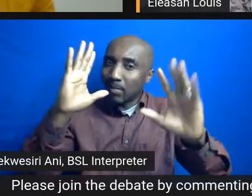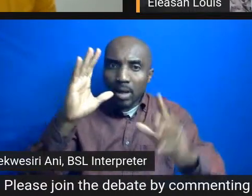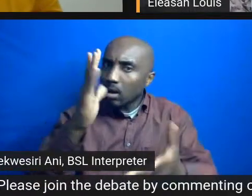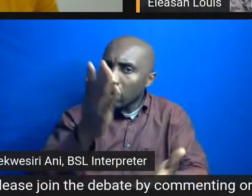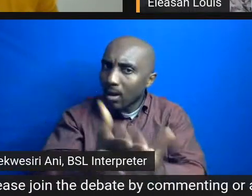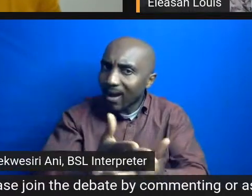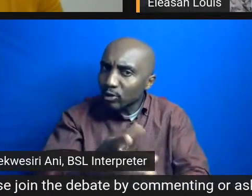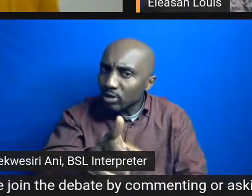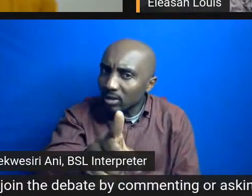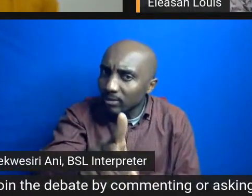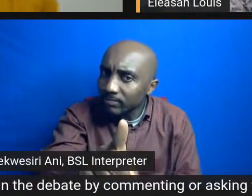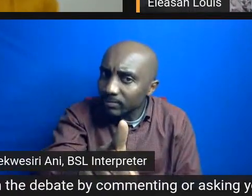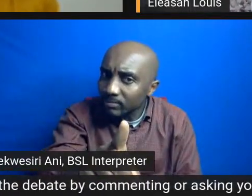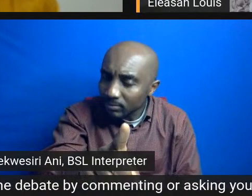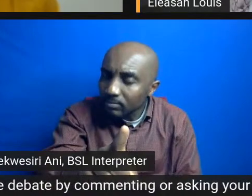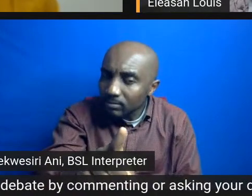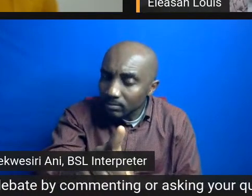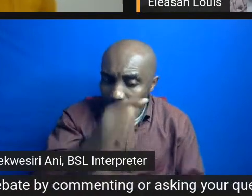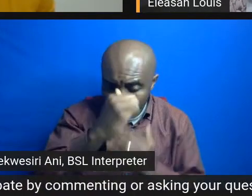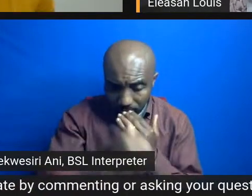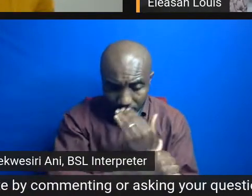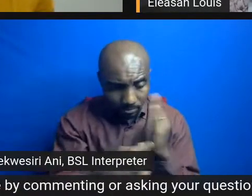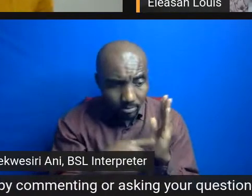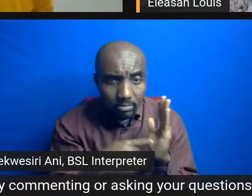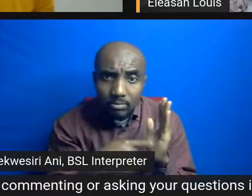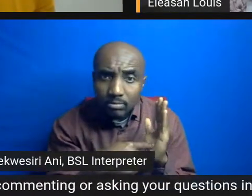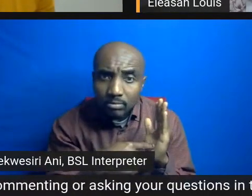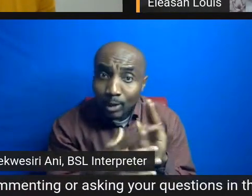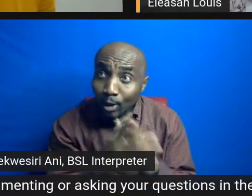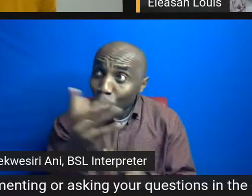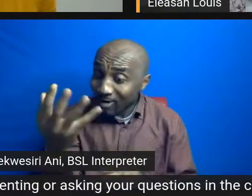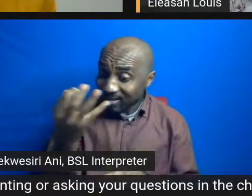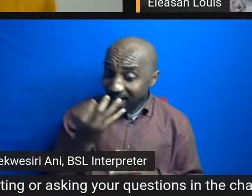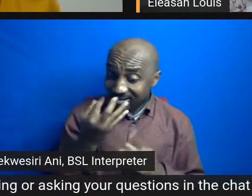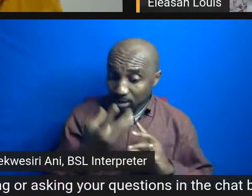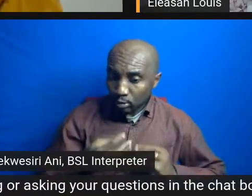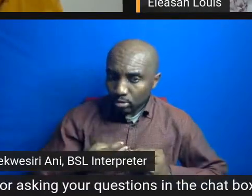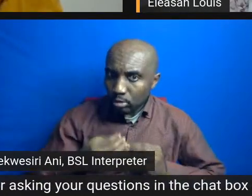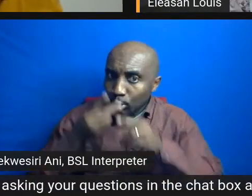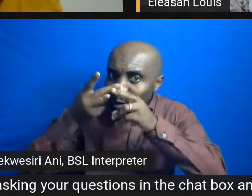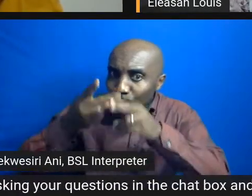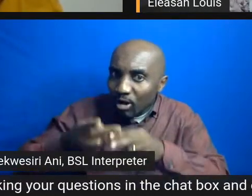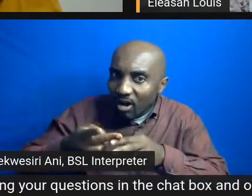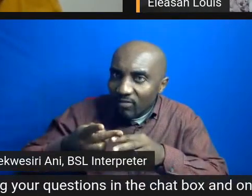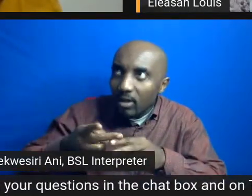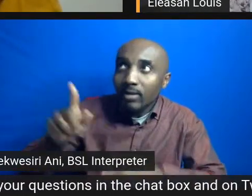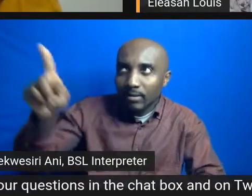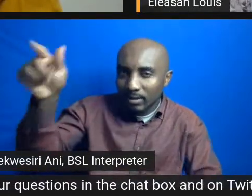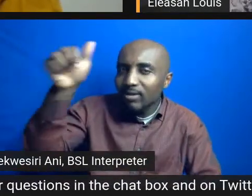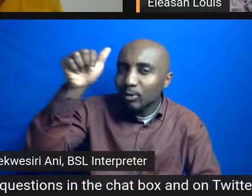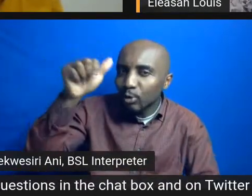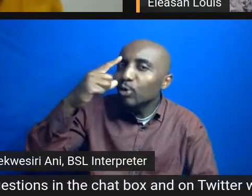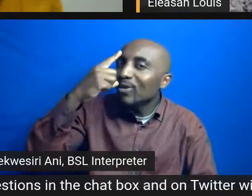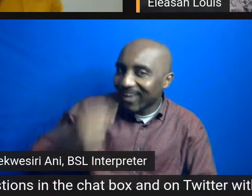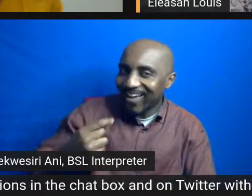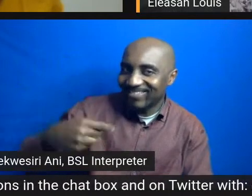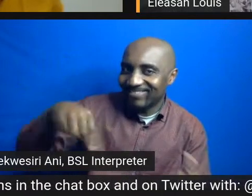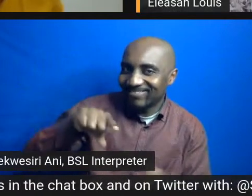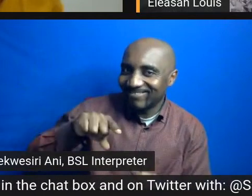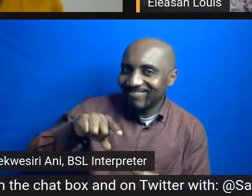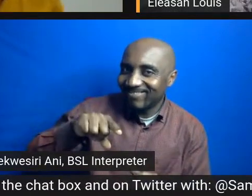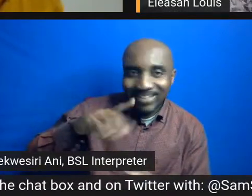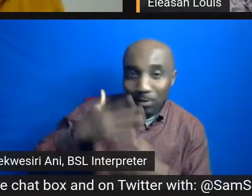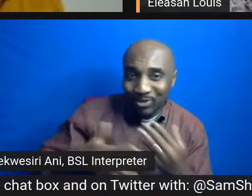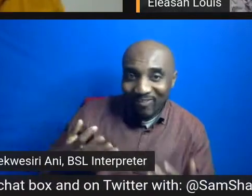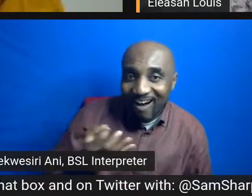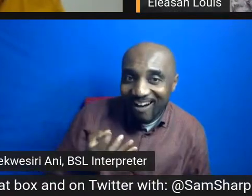when God asked us to tend the garden, it was because he knew it was possible. Otherwise, he wouldn't have asked it